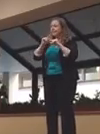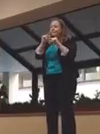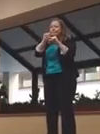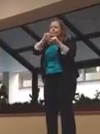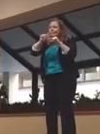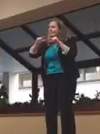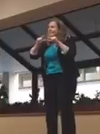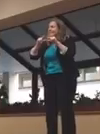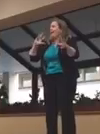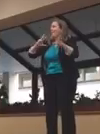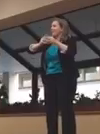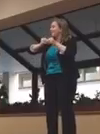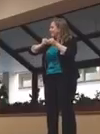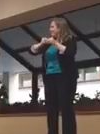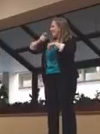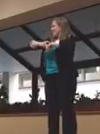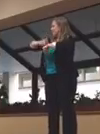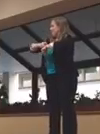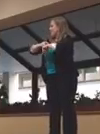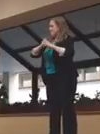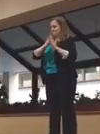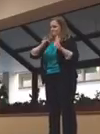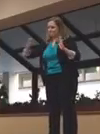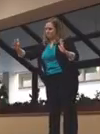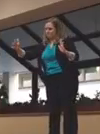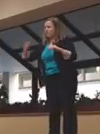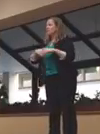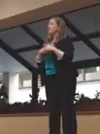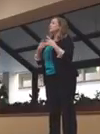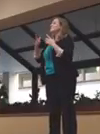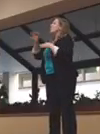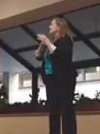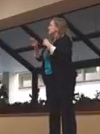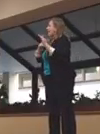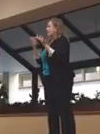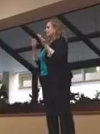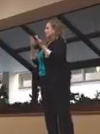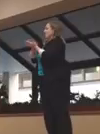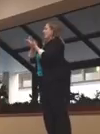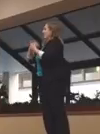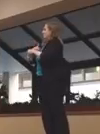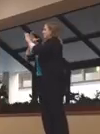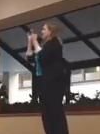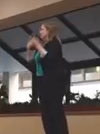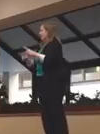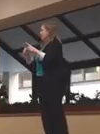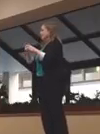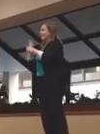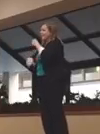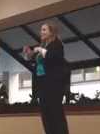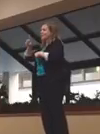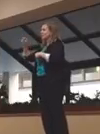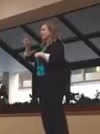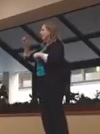So to add that cost plus the monitoring plus the time that it's going to take is